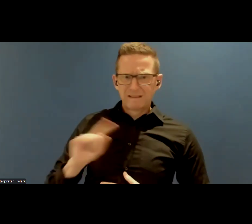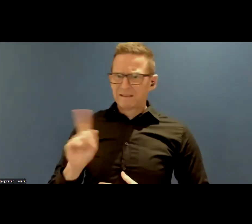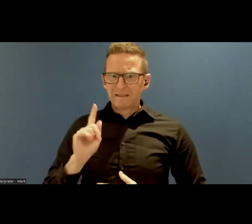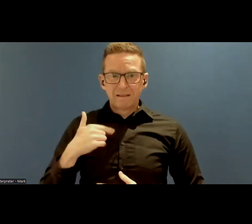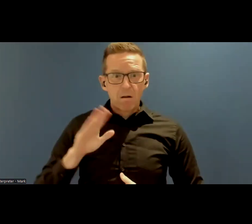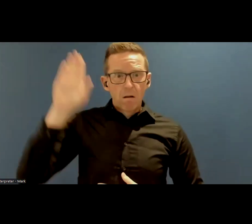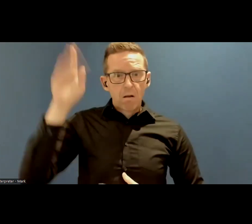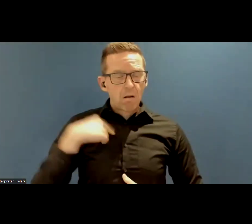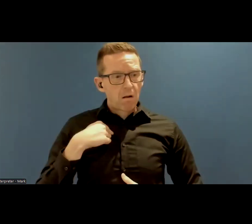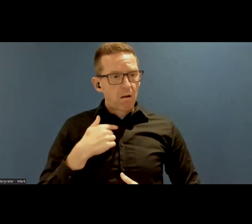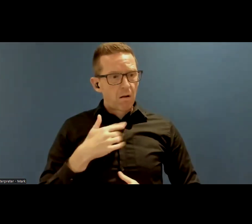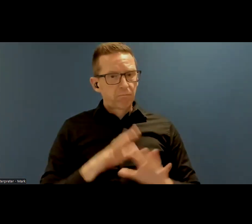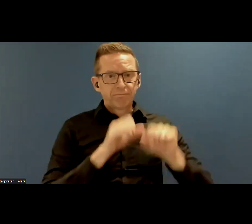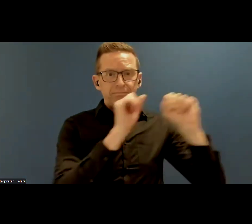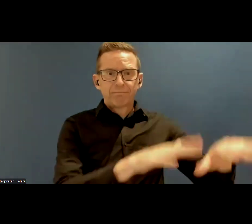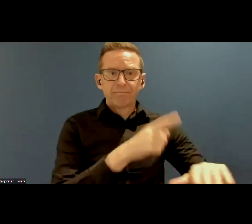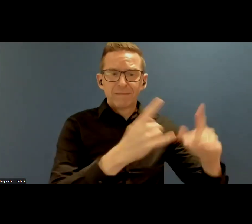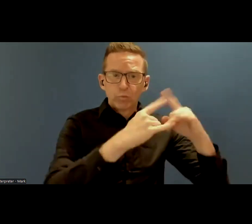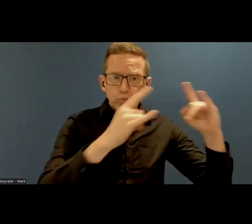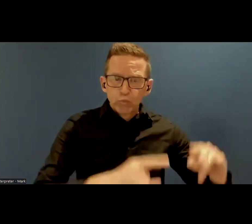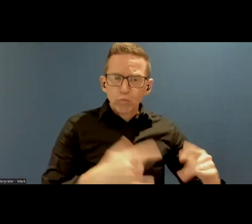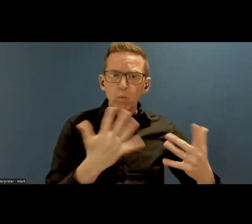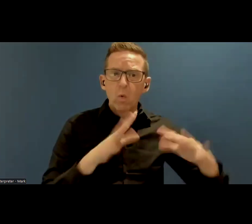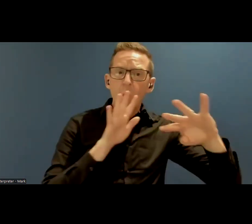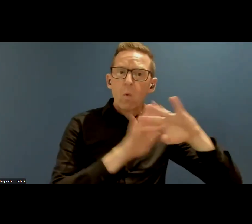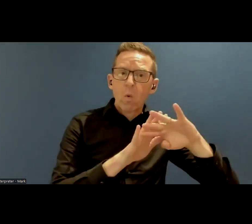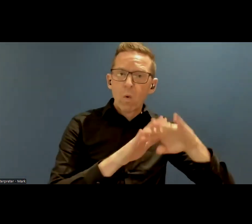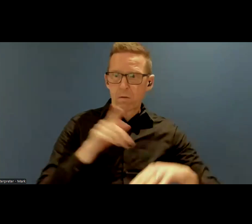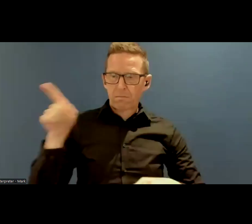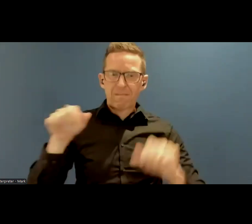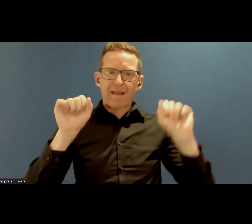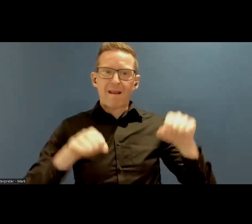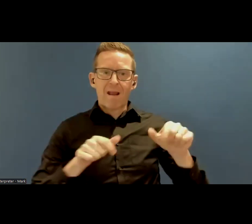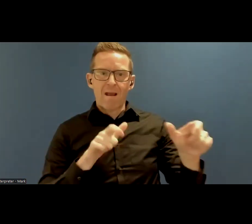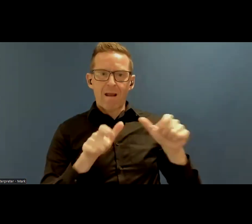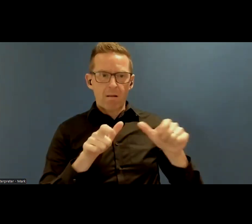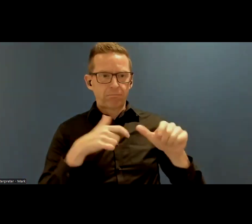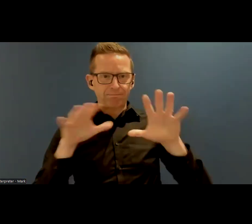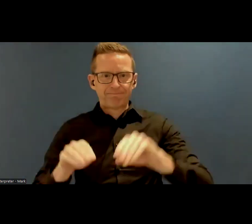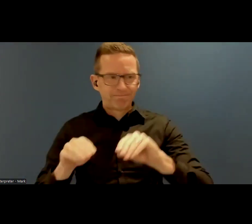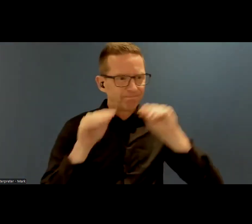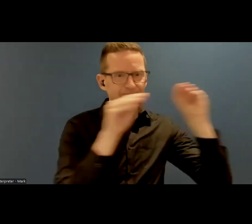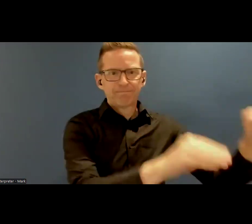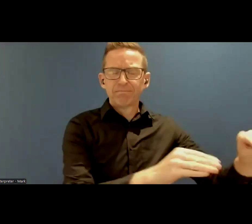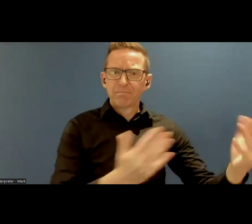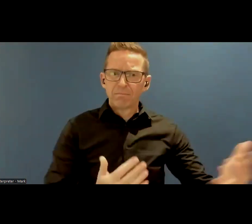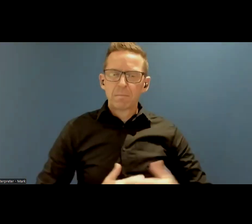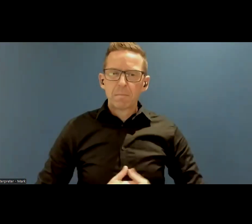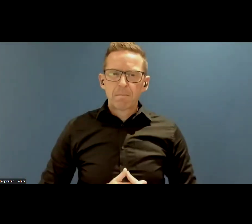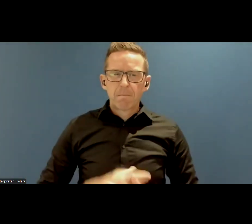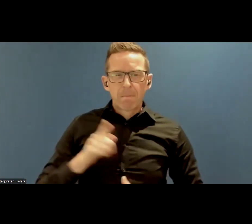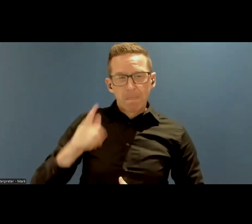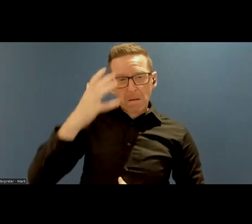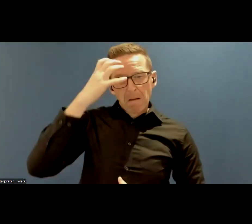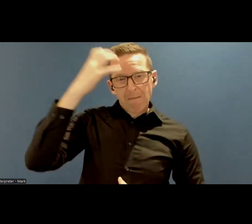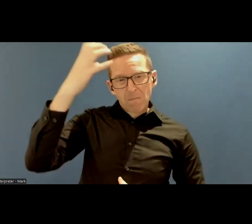forced treatment both in them and in the community. The government's stance is risk-driven,